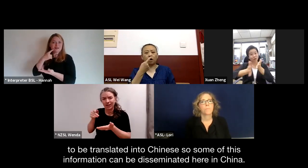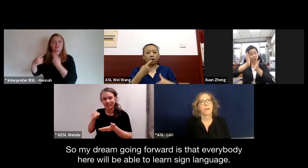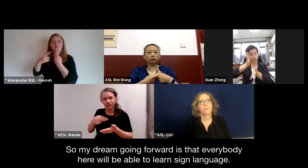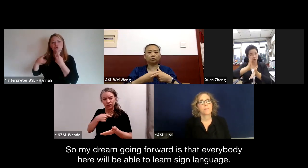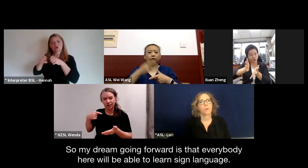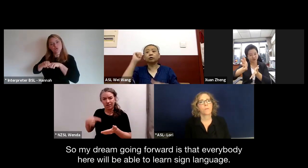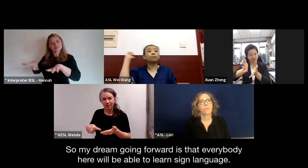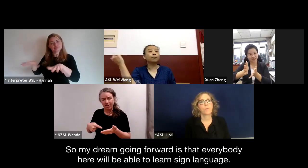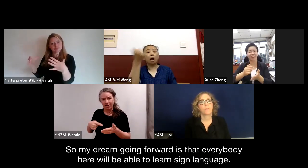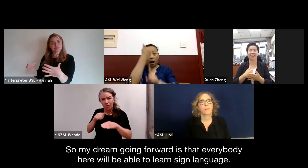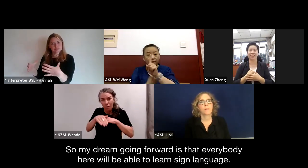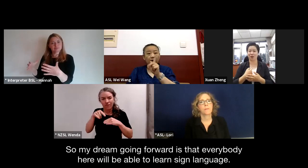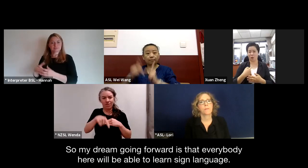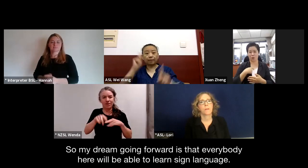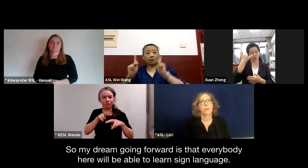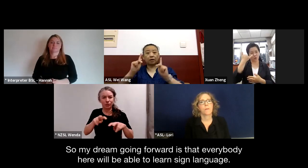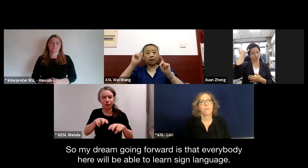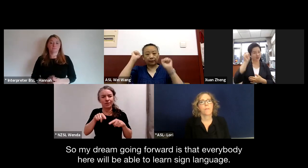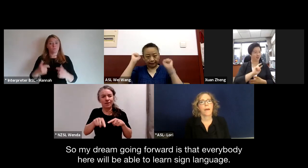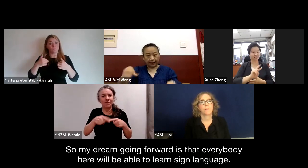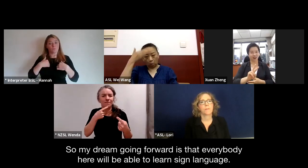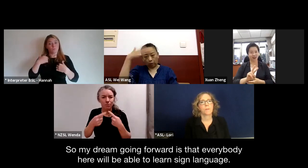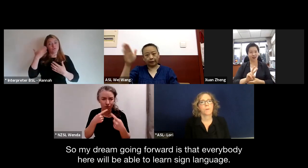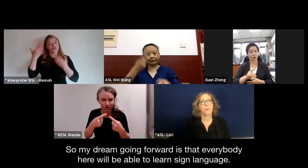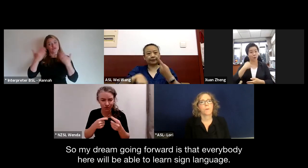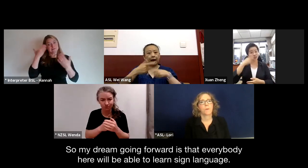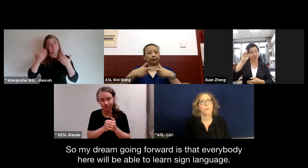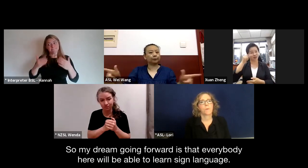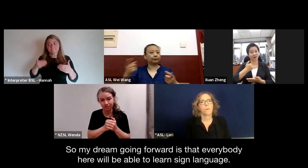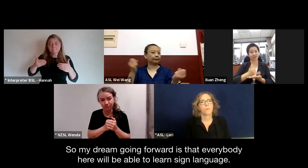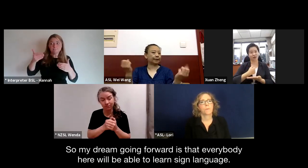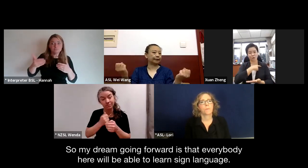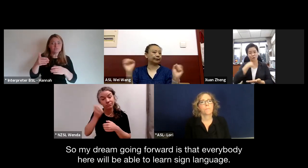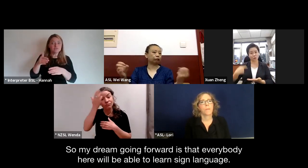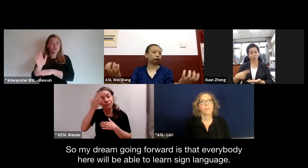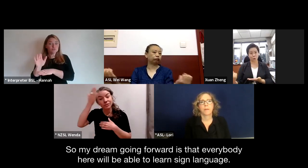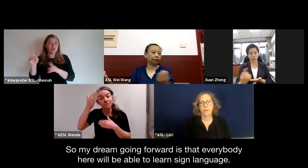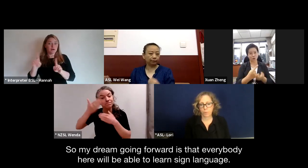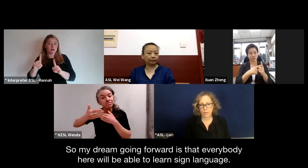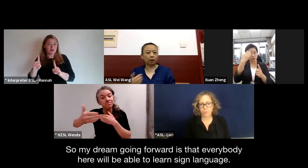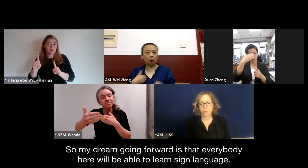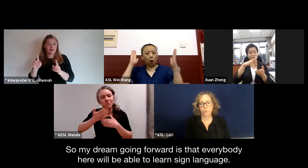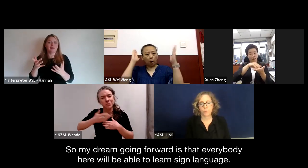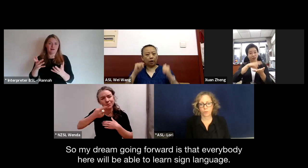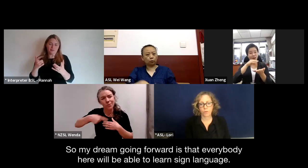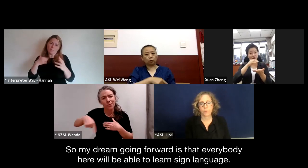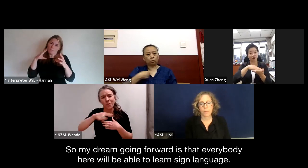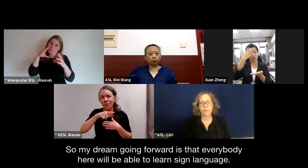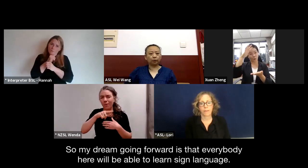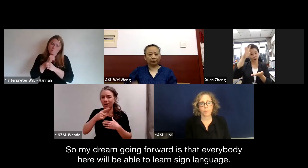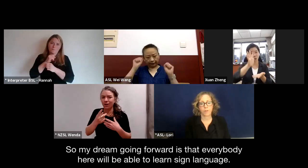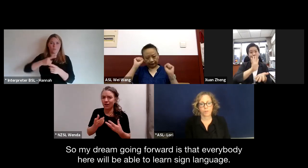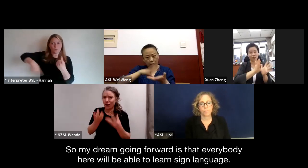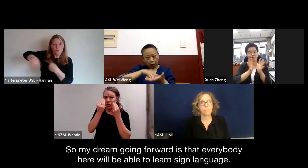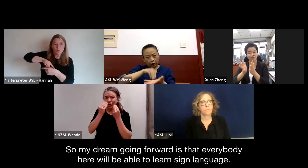So my dream going forward is that everybody here will be able to learn